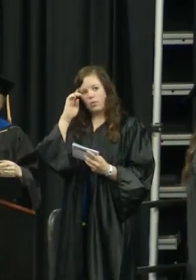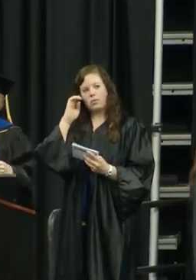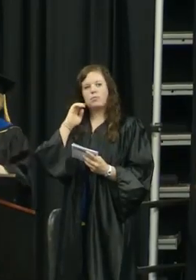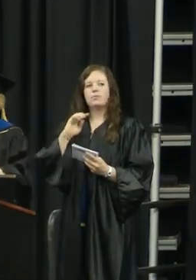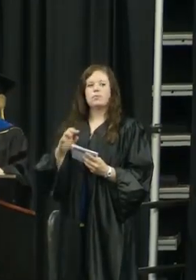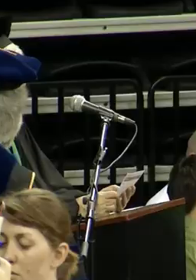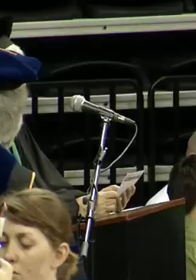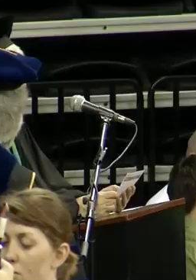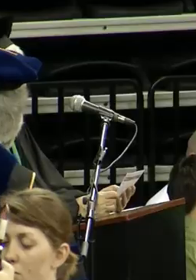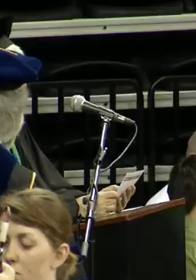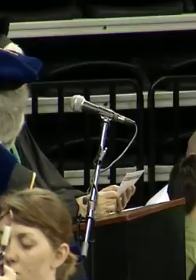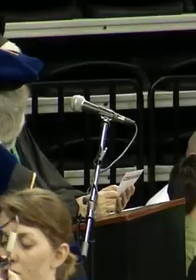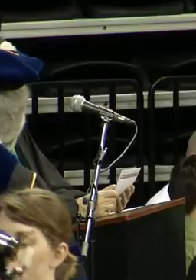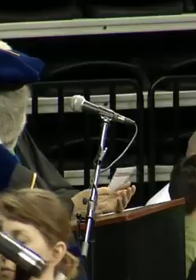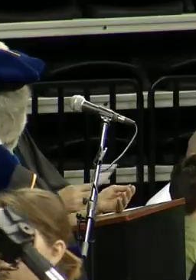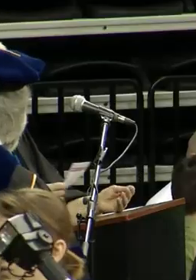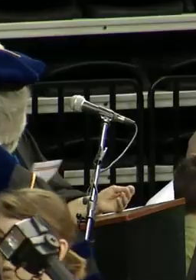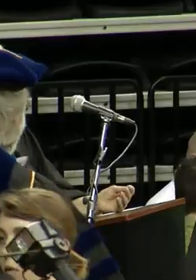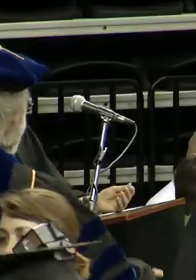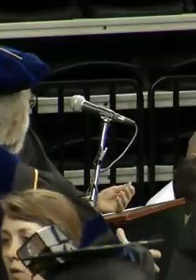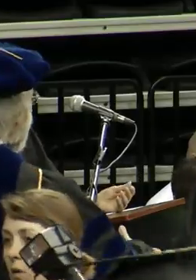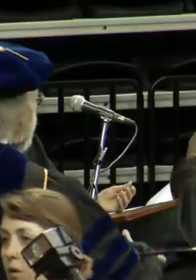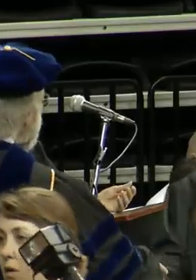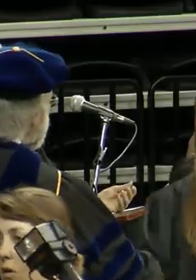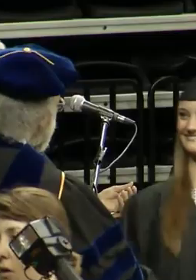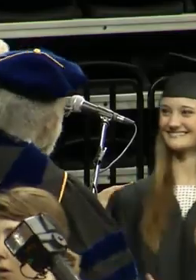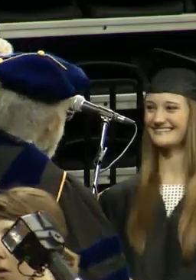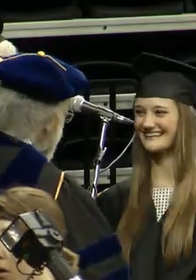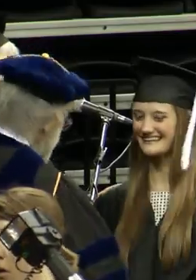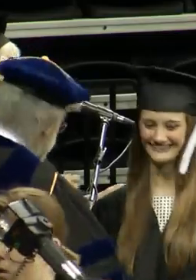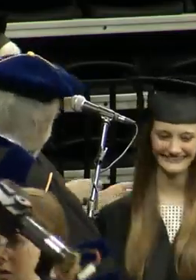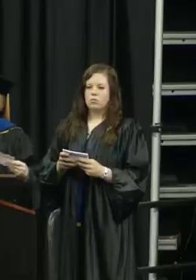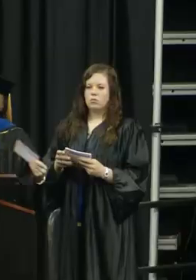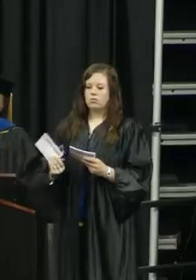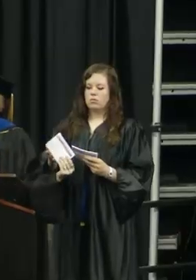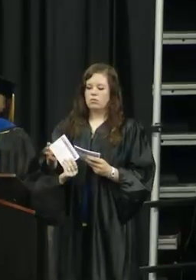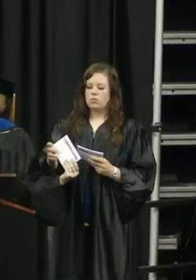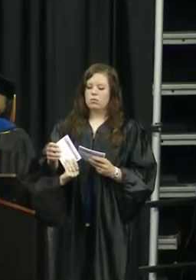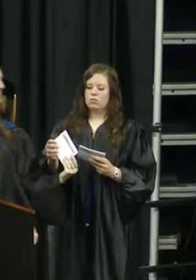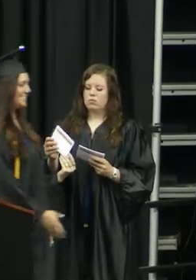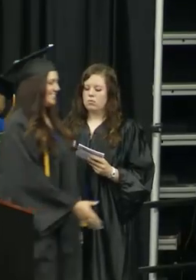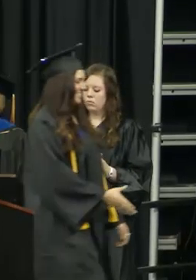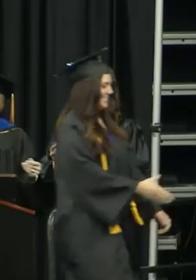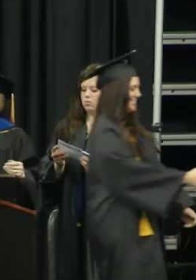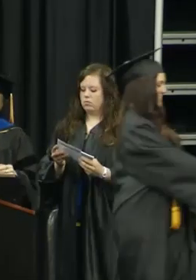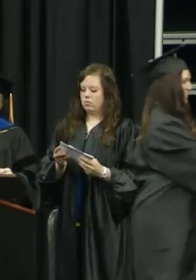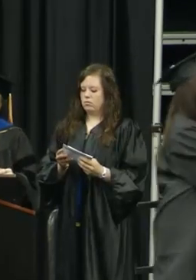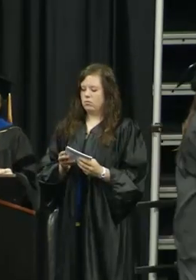Audrey L. Powers. Jessica DeFino.